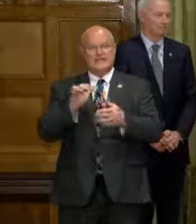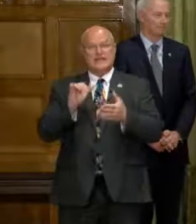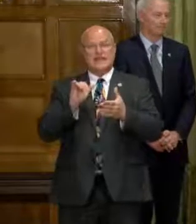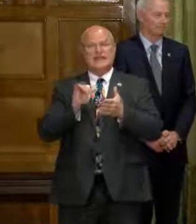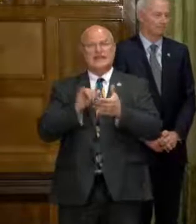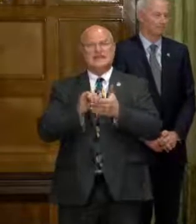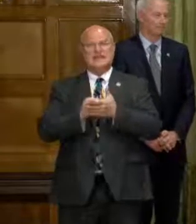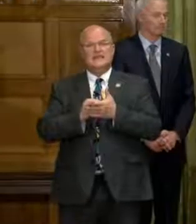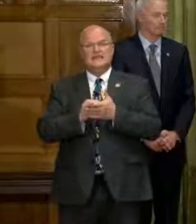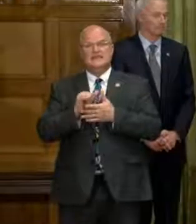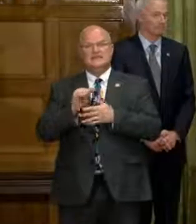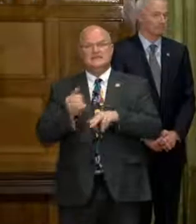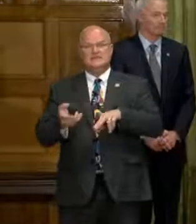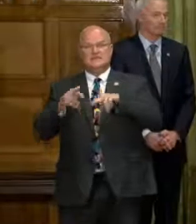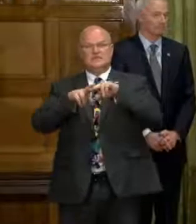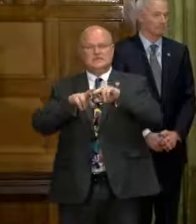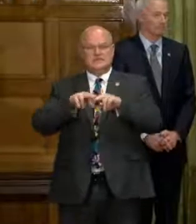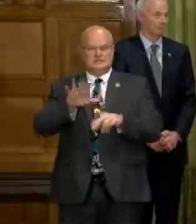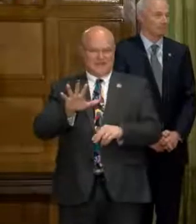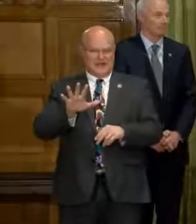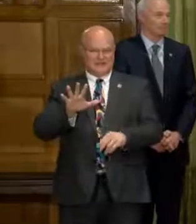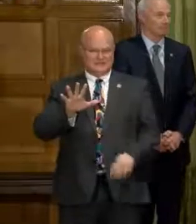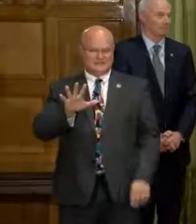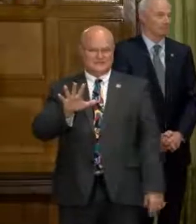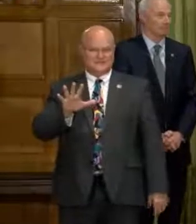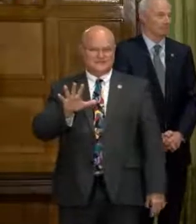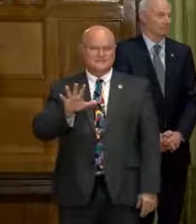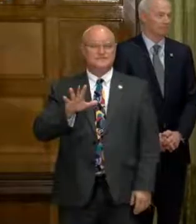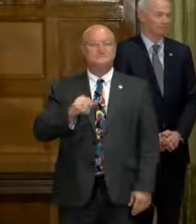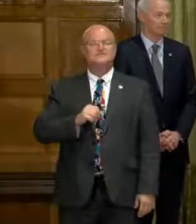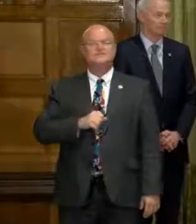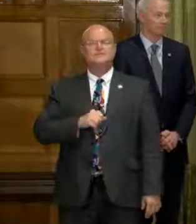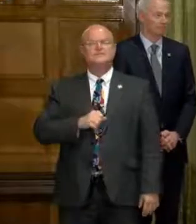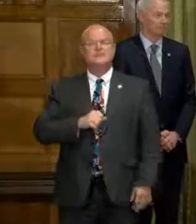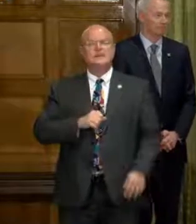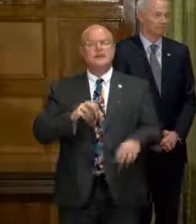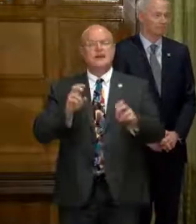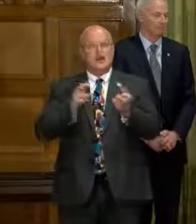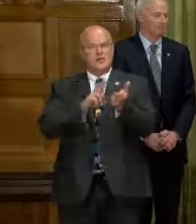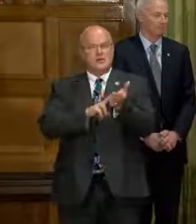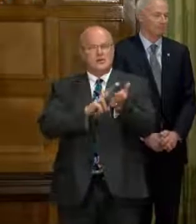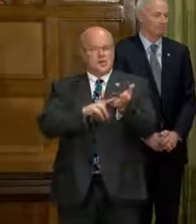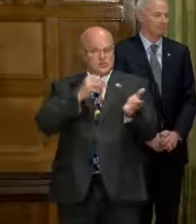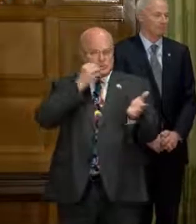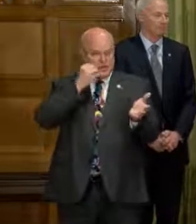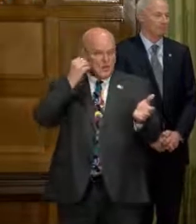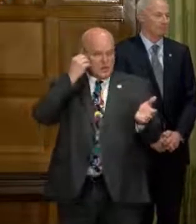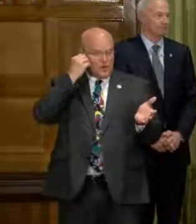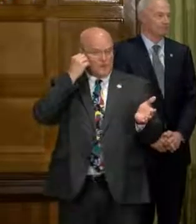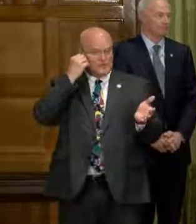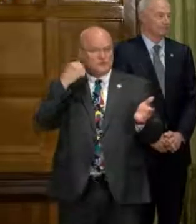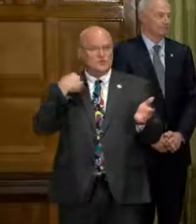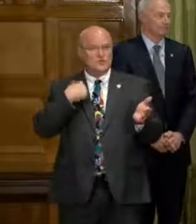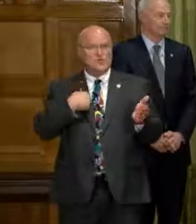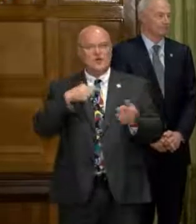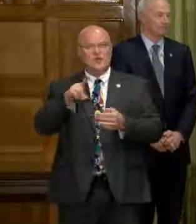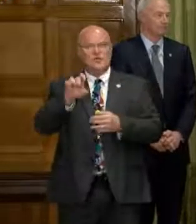is 5 more than yesterday. In terms of our nursing homes, we